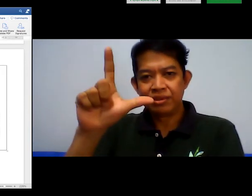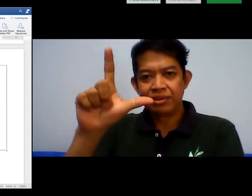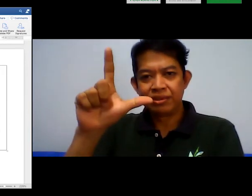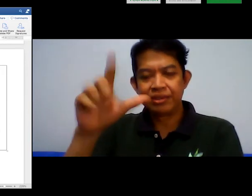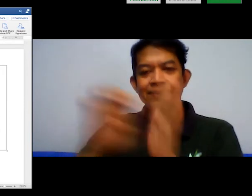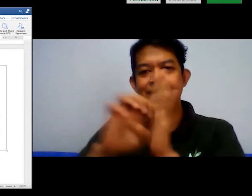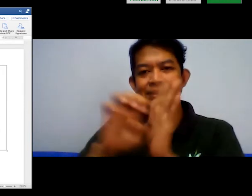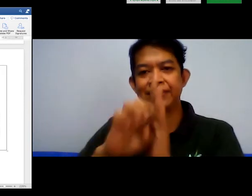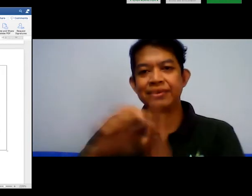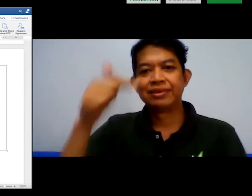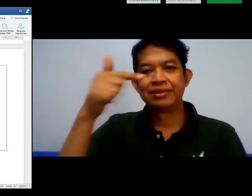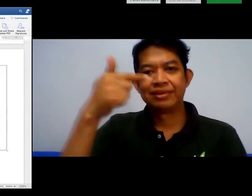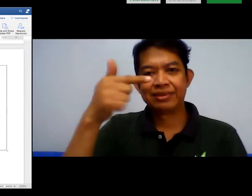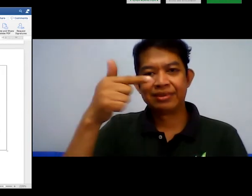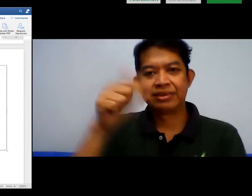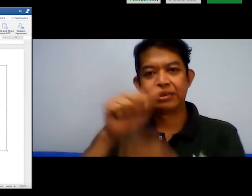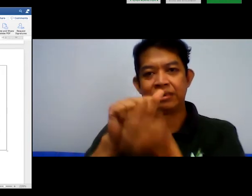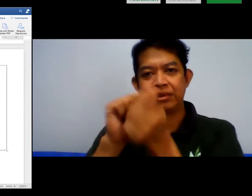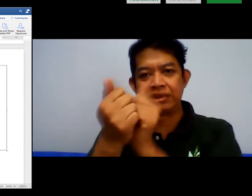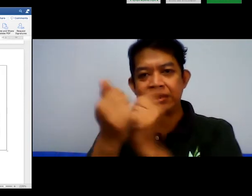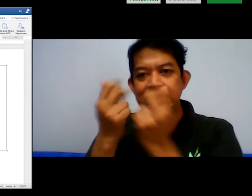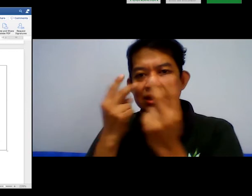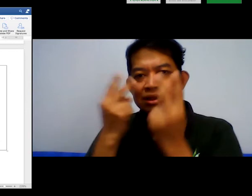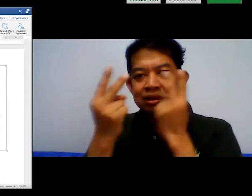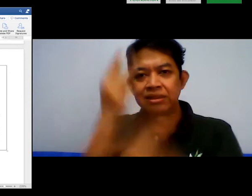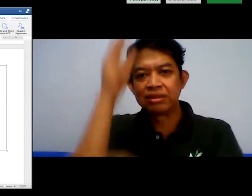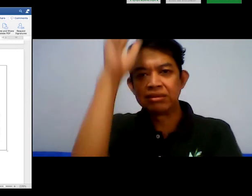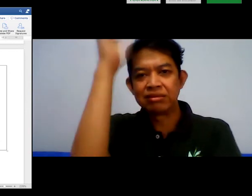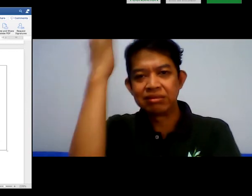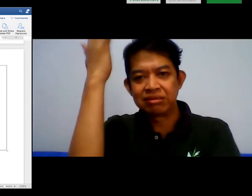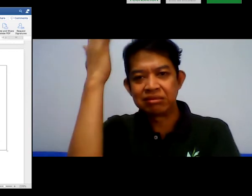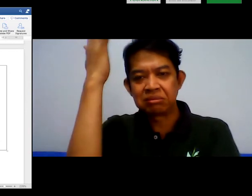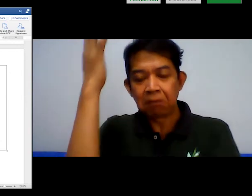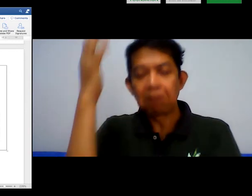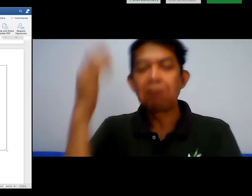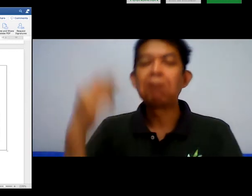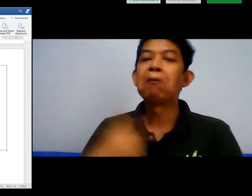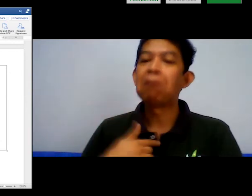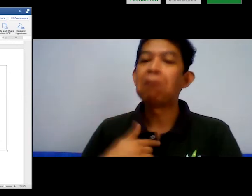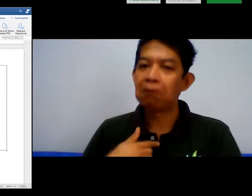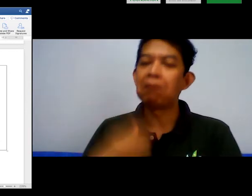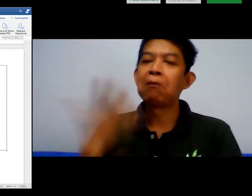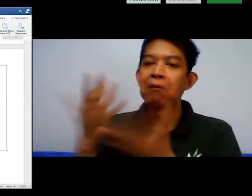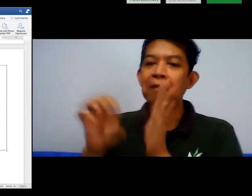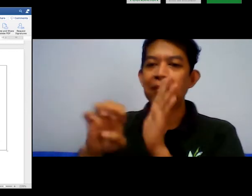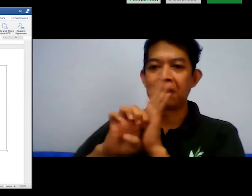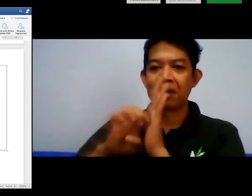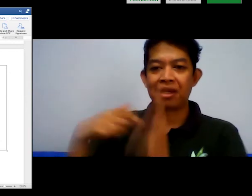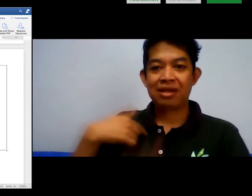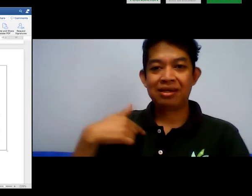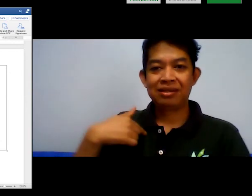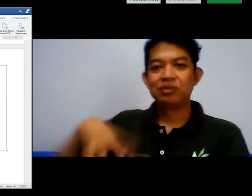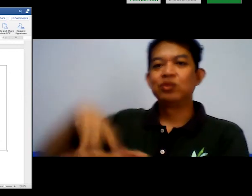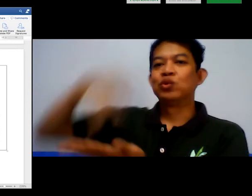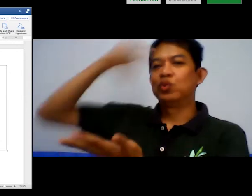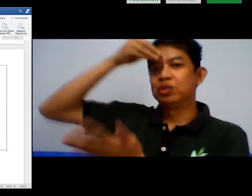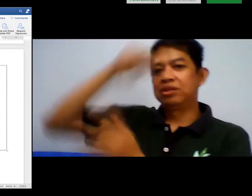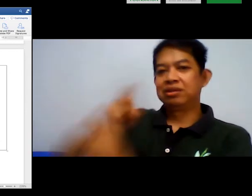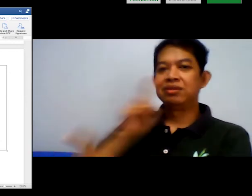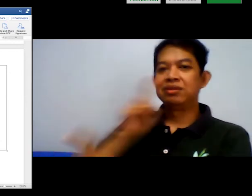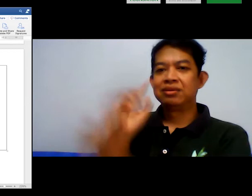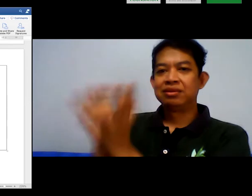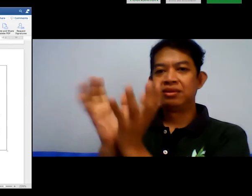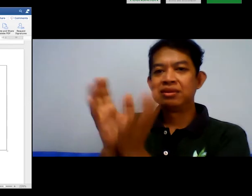and we were trying to think up of a more natural way of signing these colors.